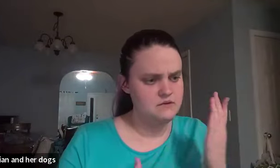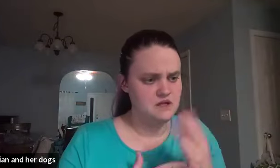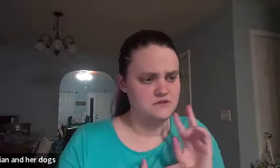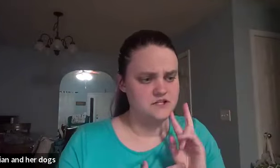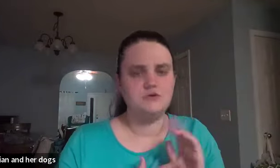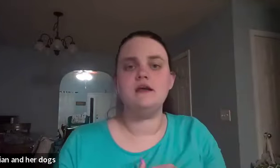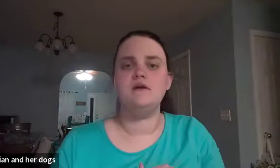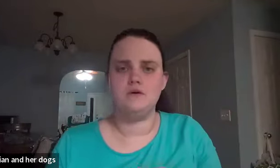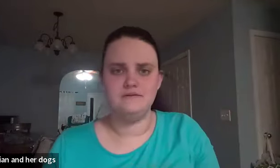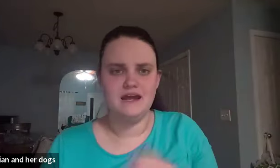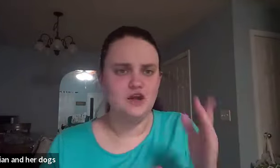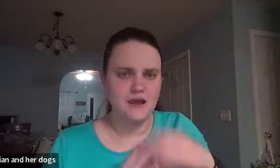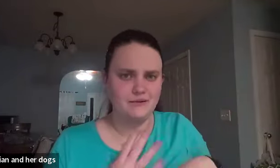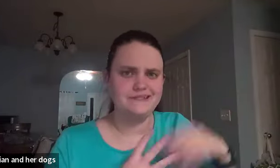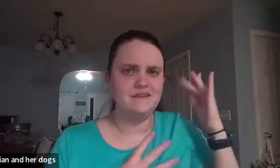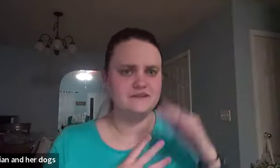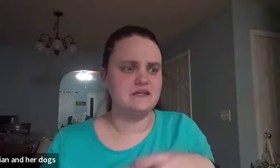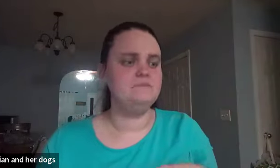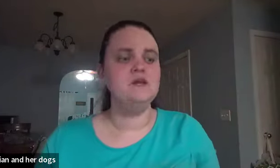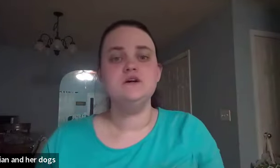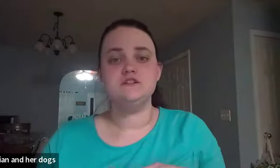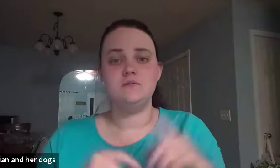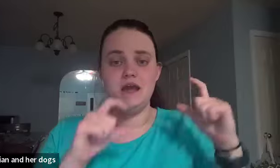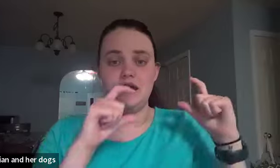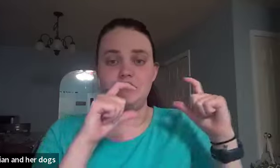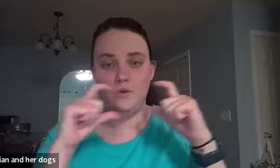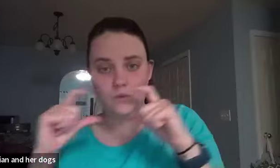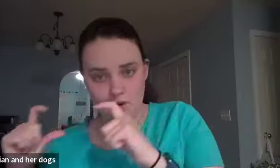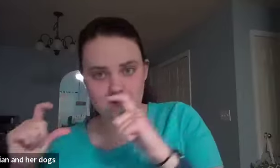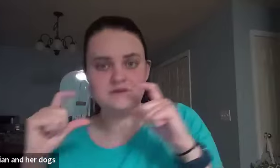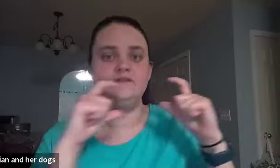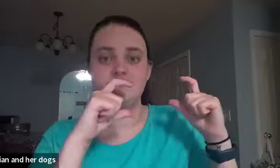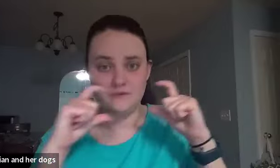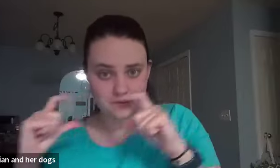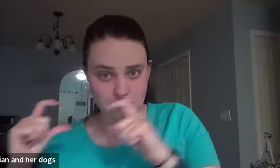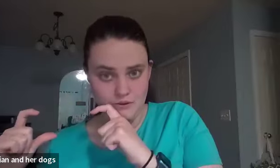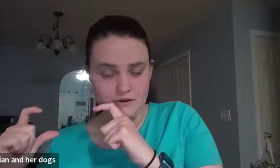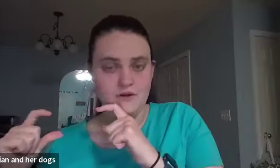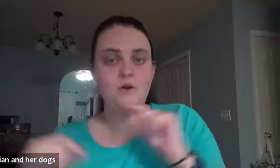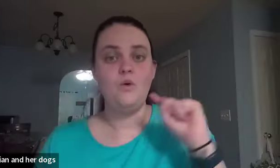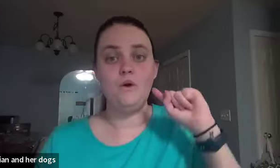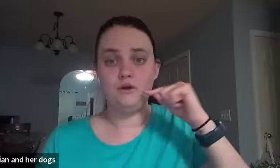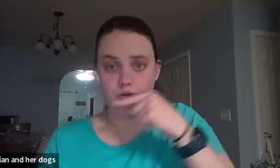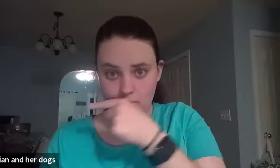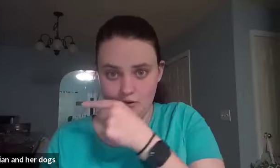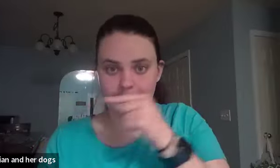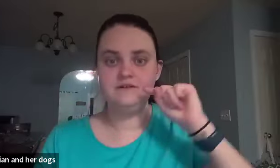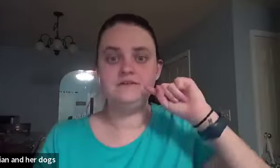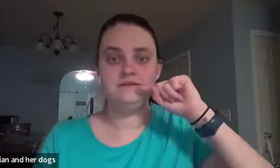think we stopped at vegetable. Okay, corn. I had to go back. We did a lot this time. So we had corn, corn.